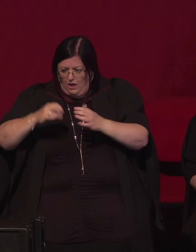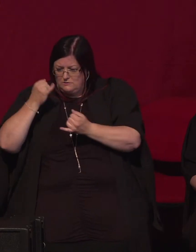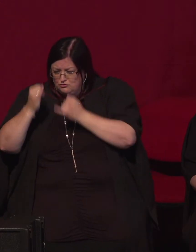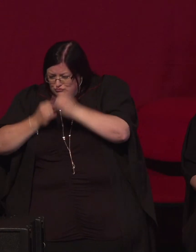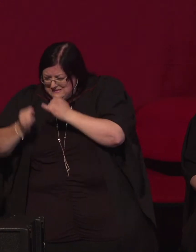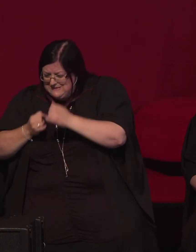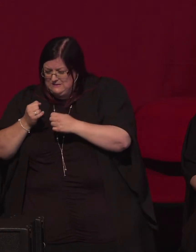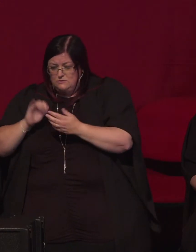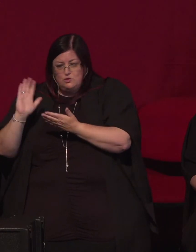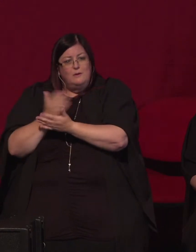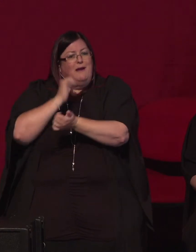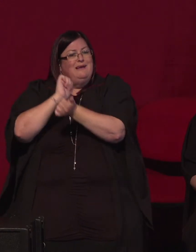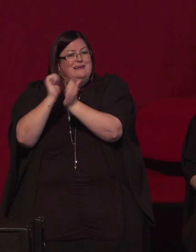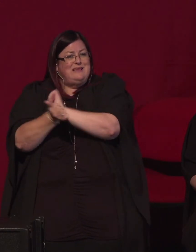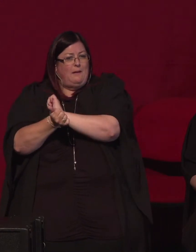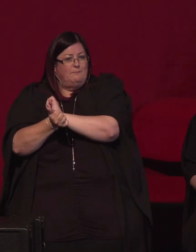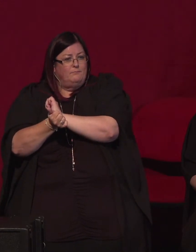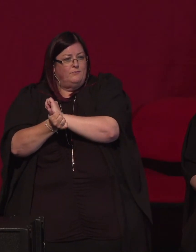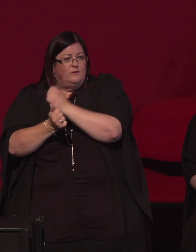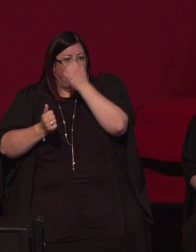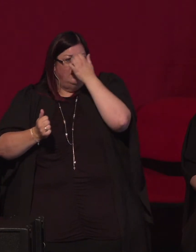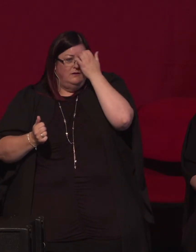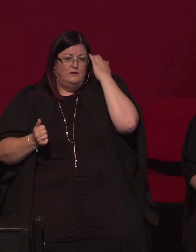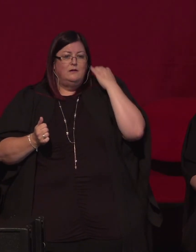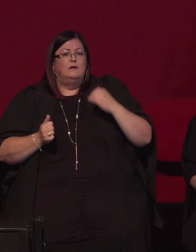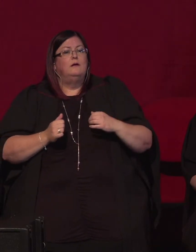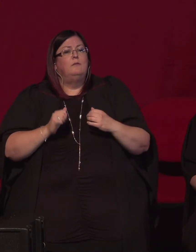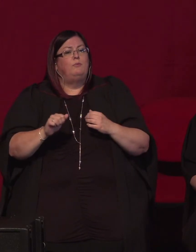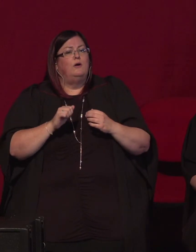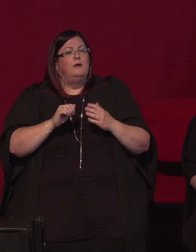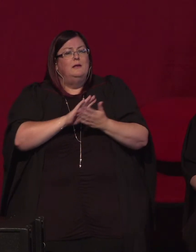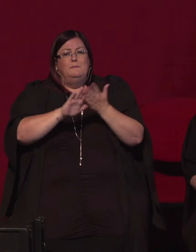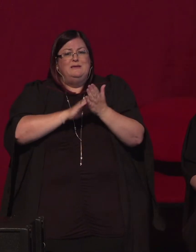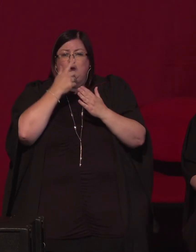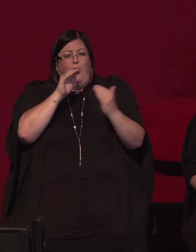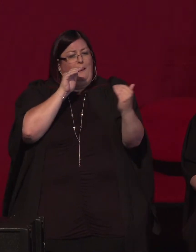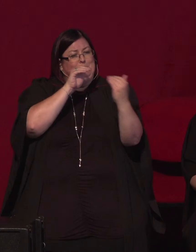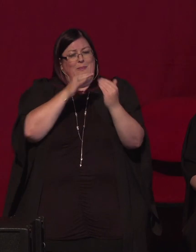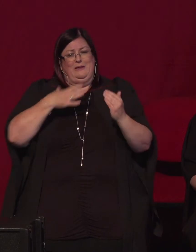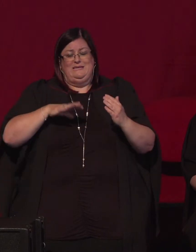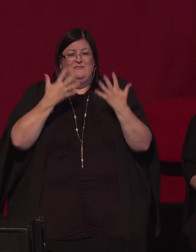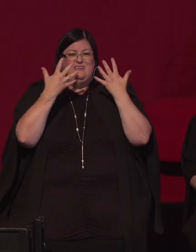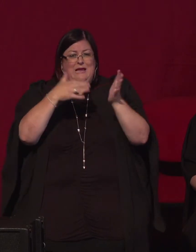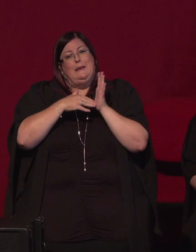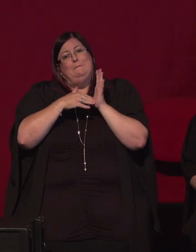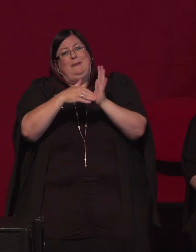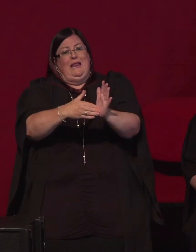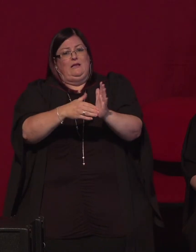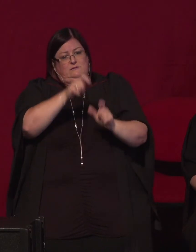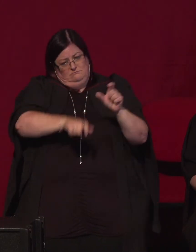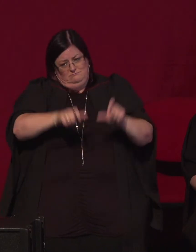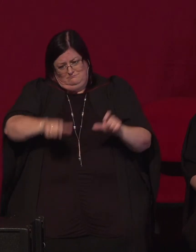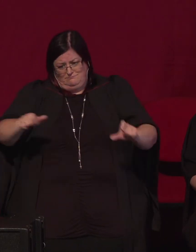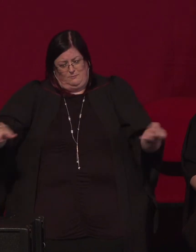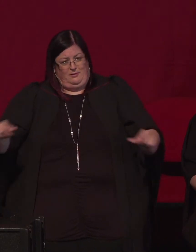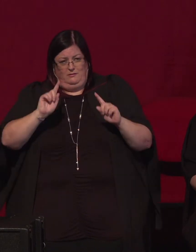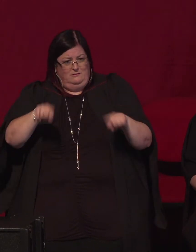pass exams. But you cannot cater for 10 million children according to the needs of every individual.